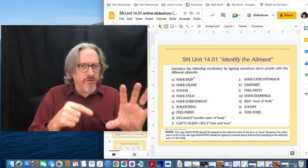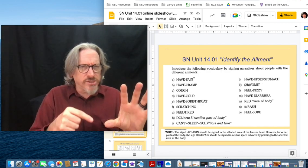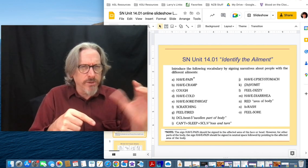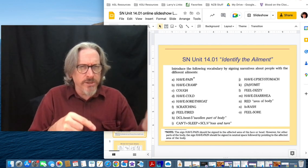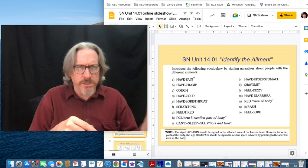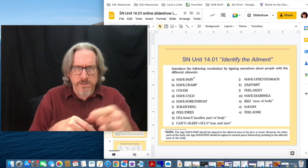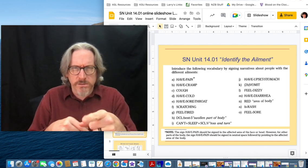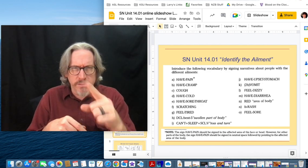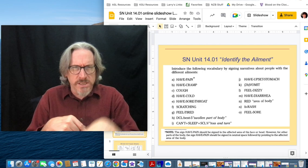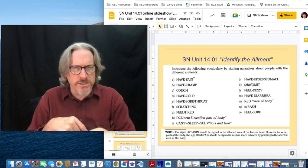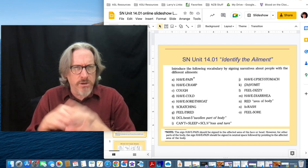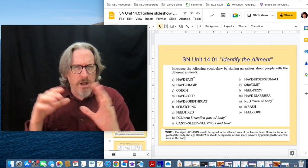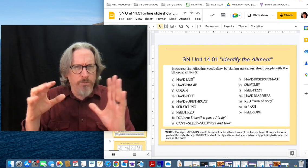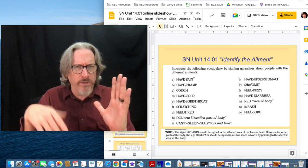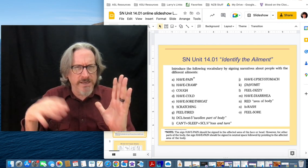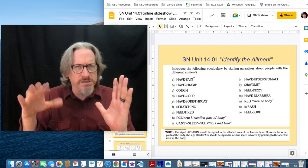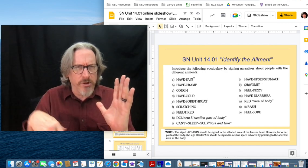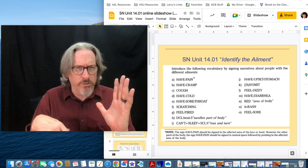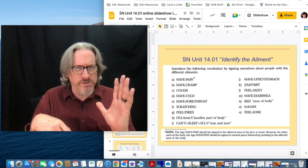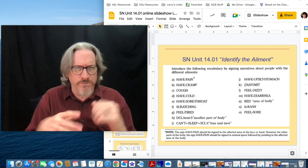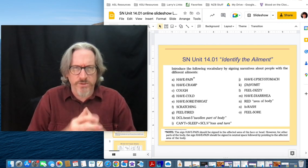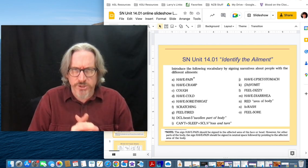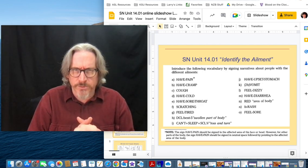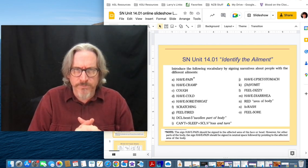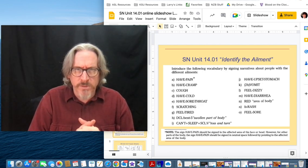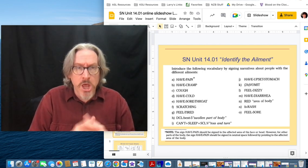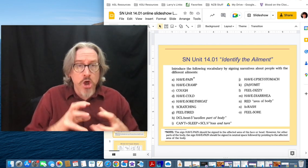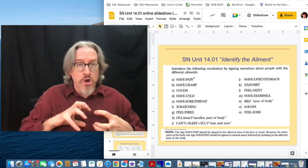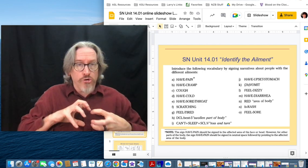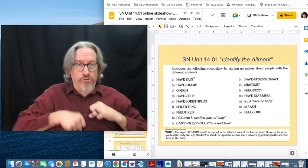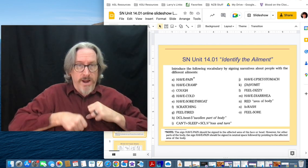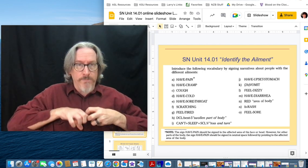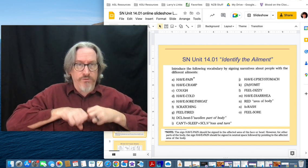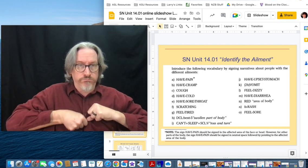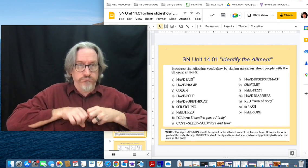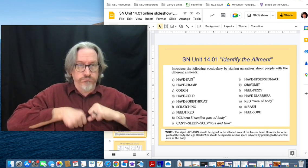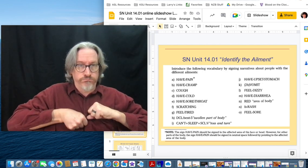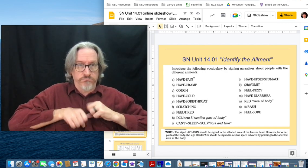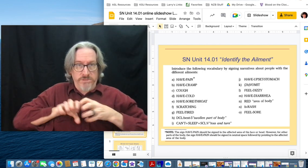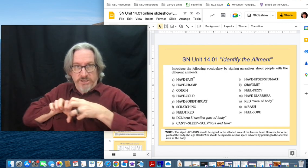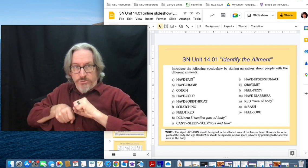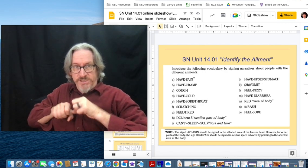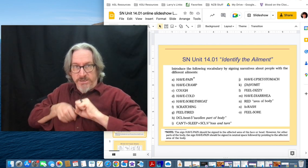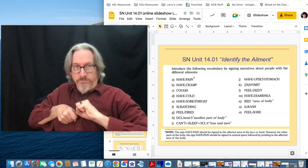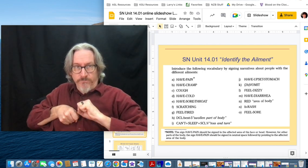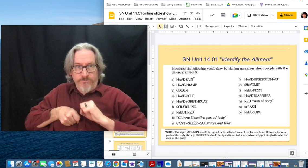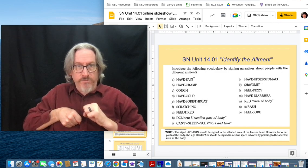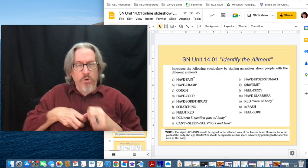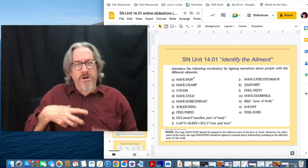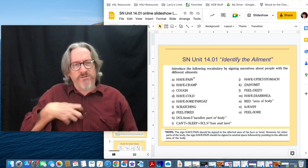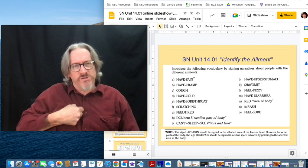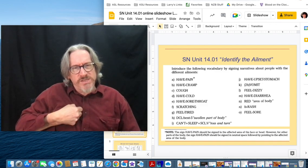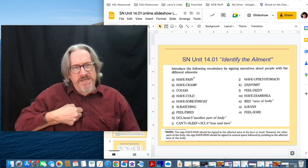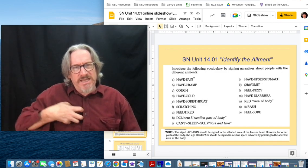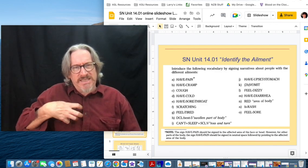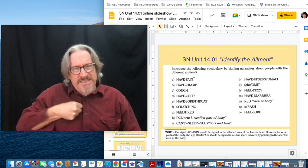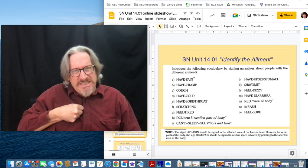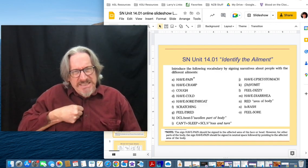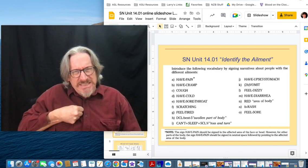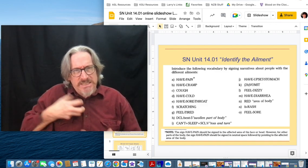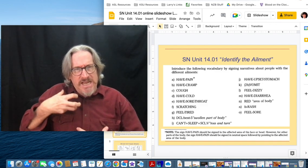I also, in the slideshow, I'll link some other ones from YouTube. Cramp, like a twisting, or I've also seen